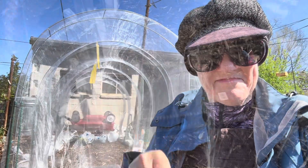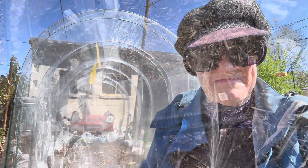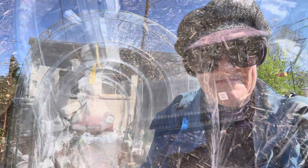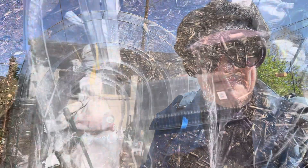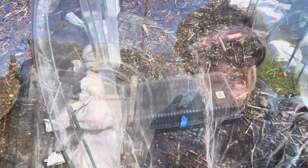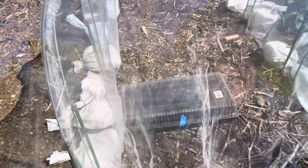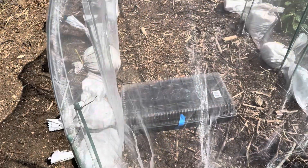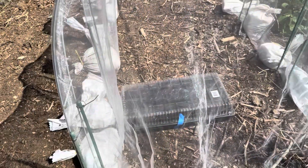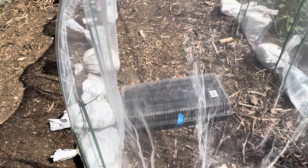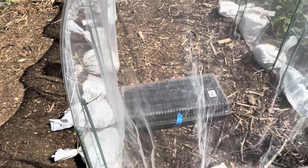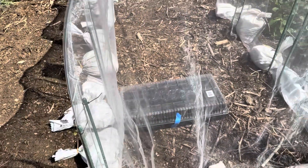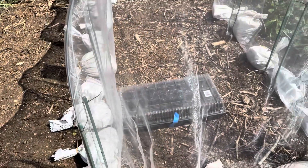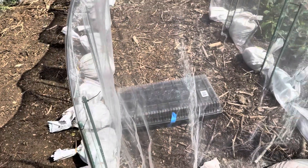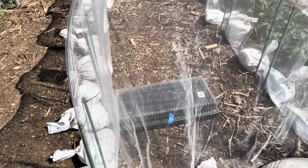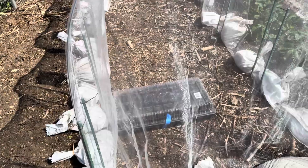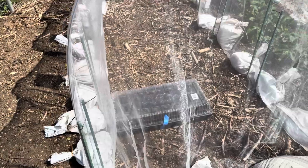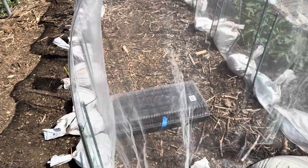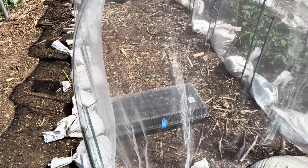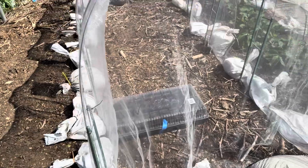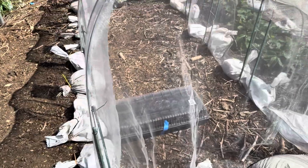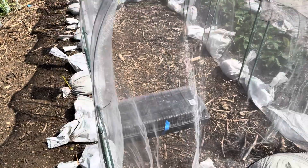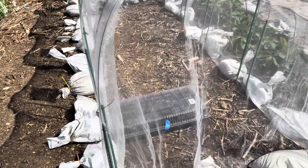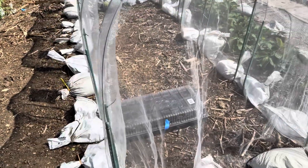Go back and finish planting the rest of the sunflowers.